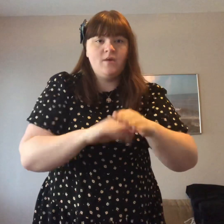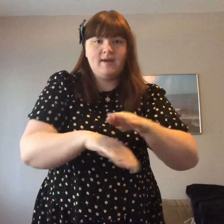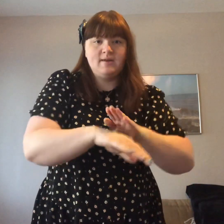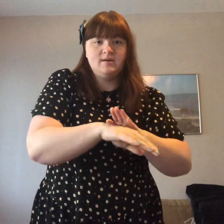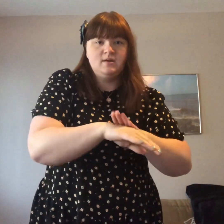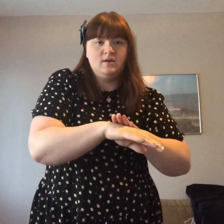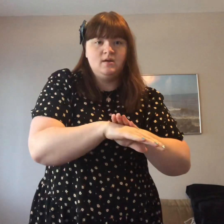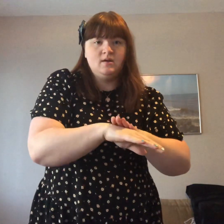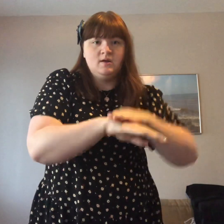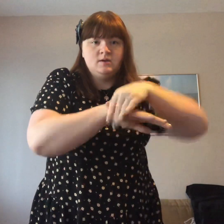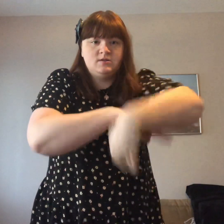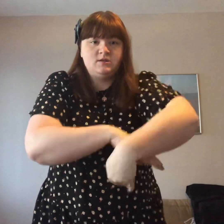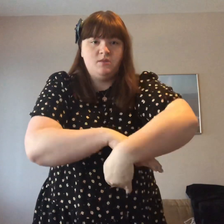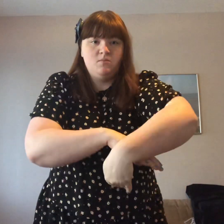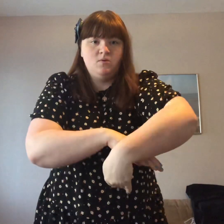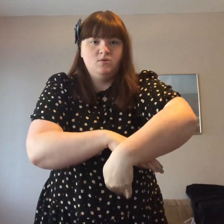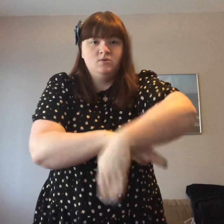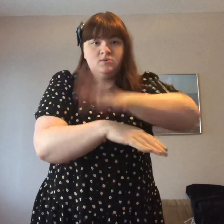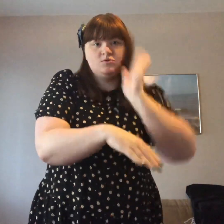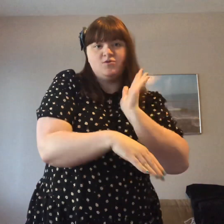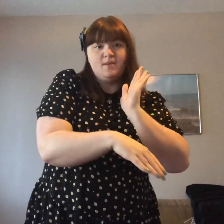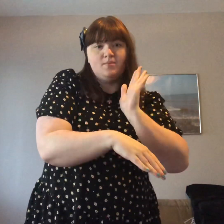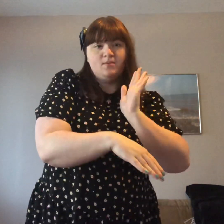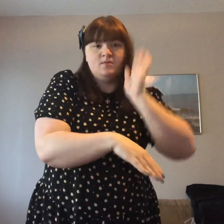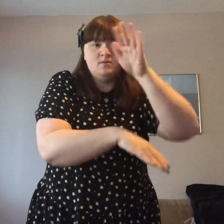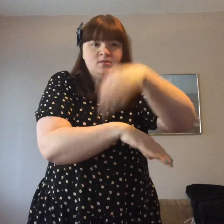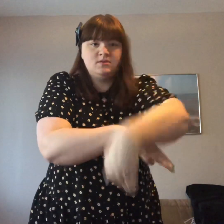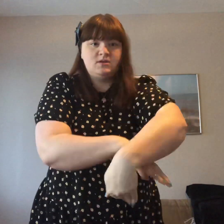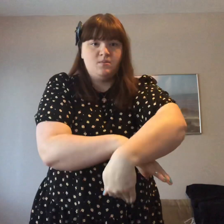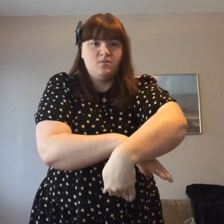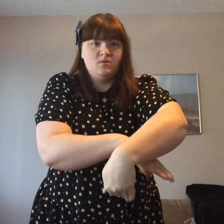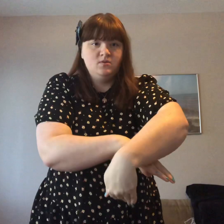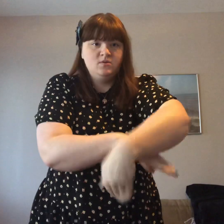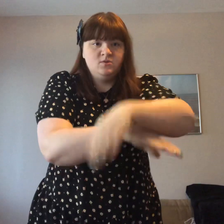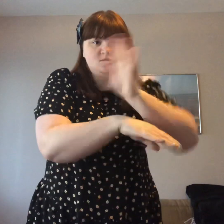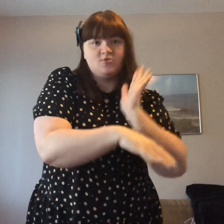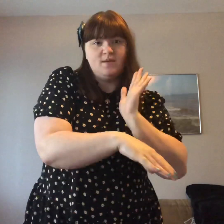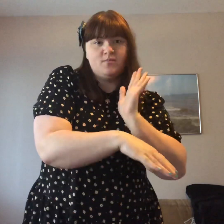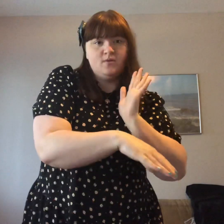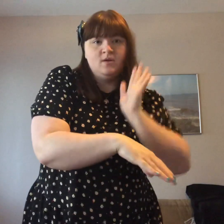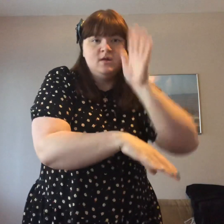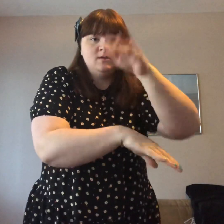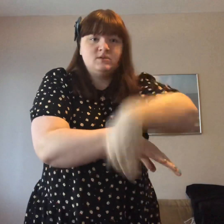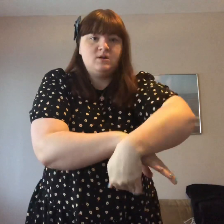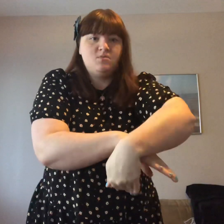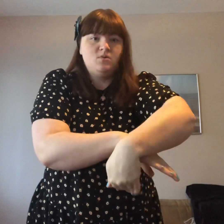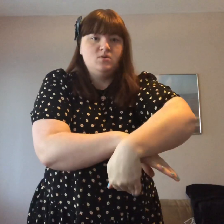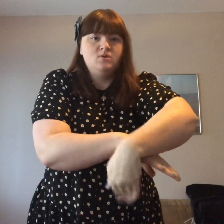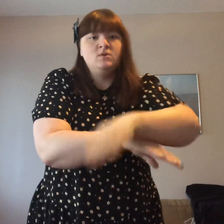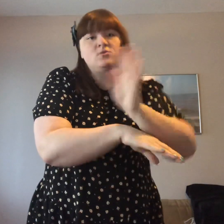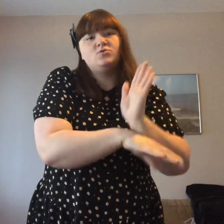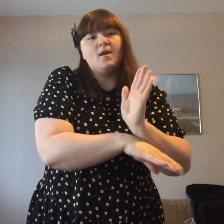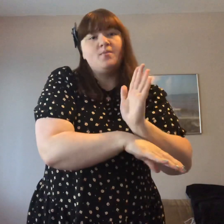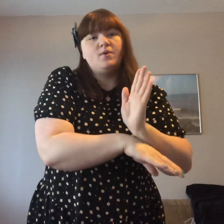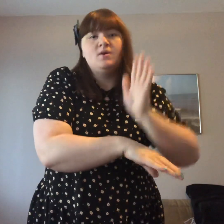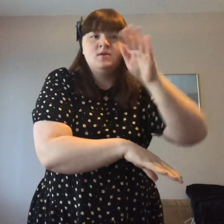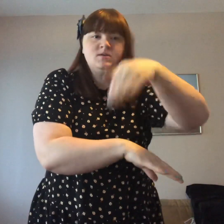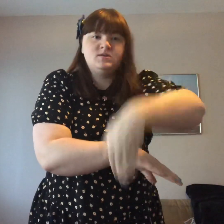it. Stumble, trip, stumble, trip, stumble, trip,